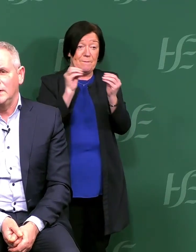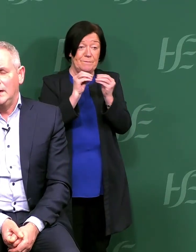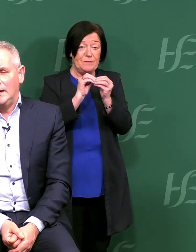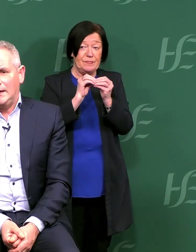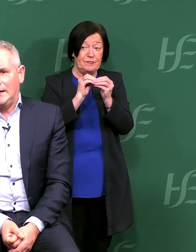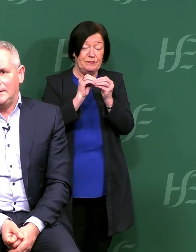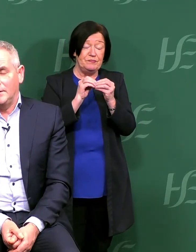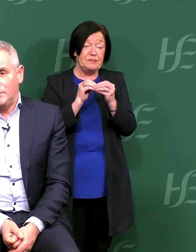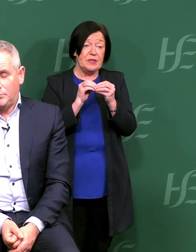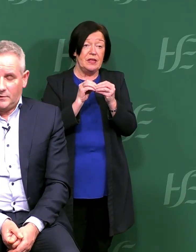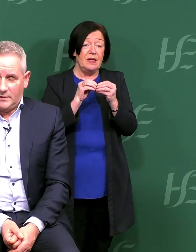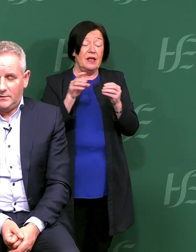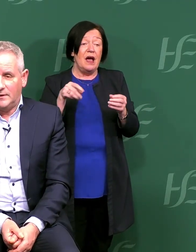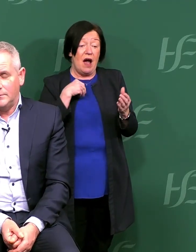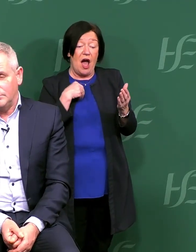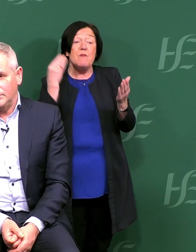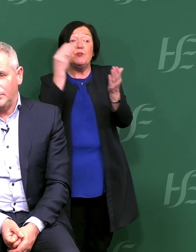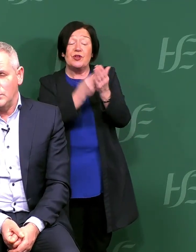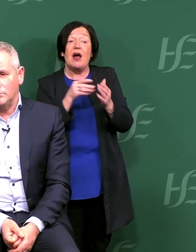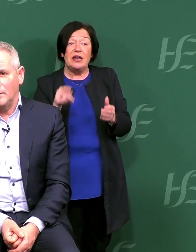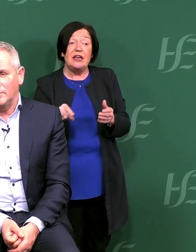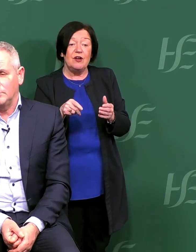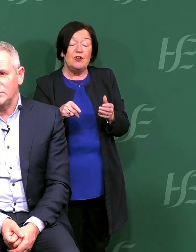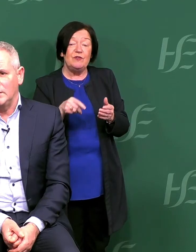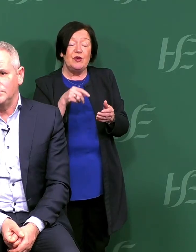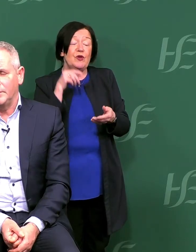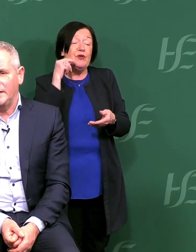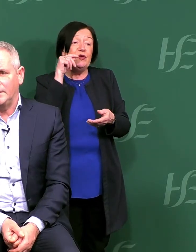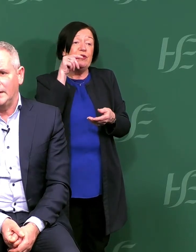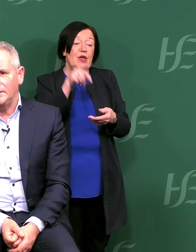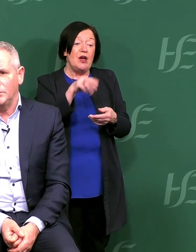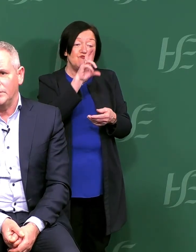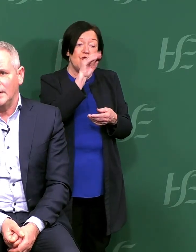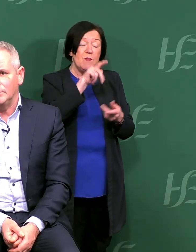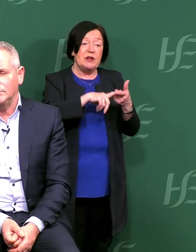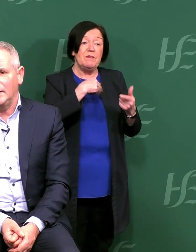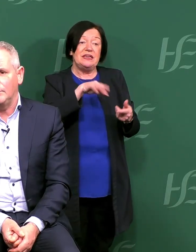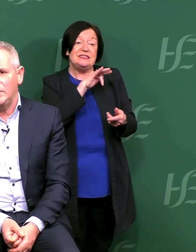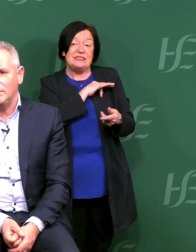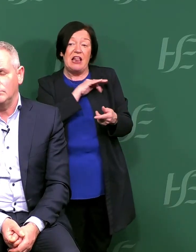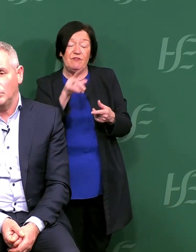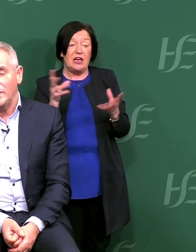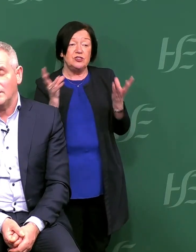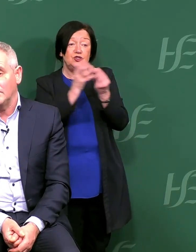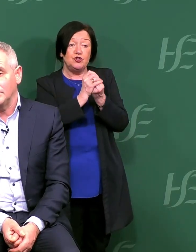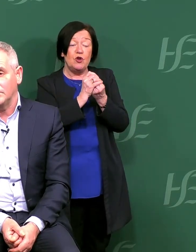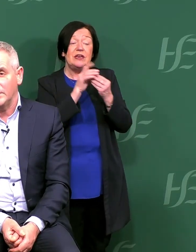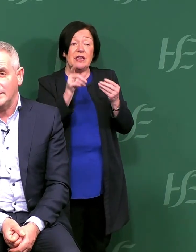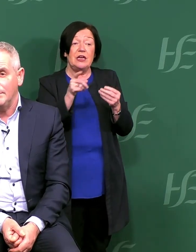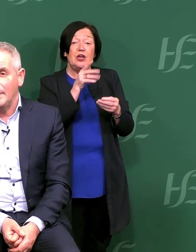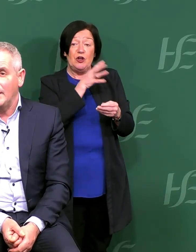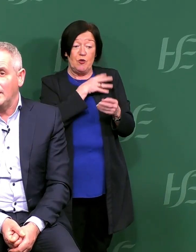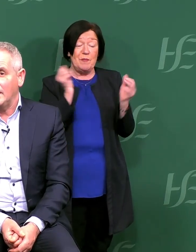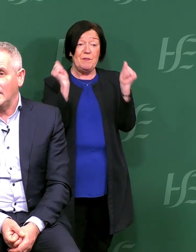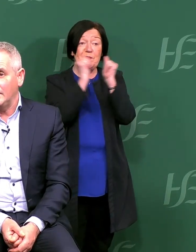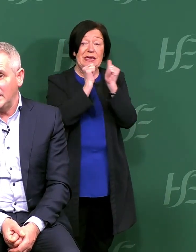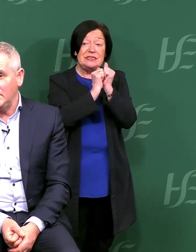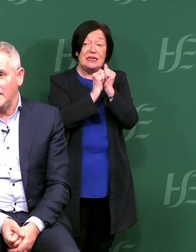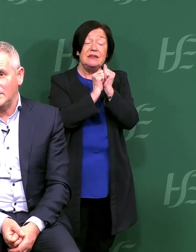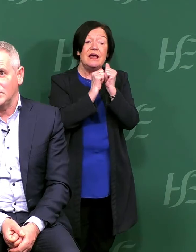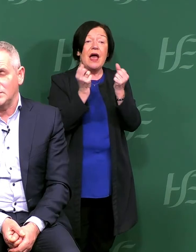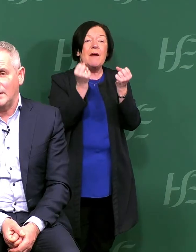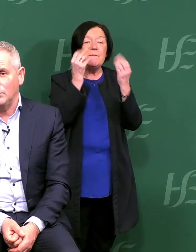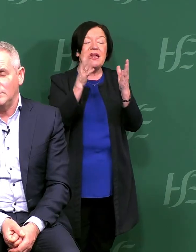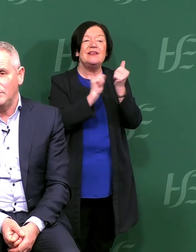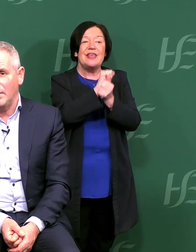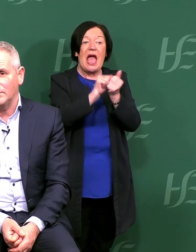oversight that I put on here, and both Robert and myself put in on a joint level meeting weekly and fortnightly. And many